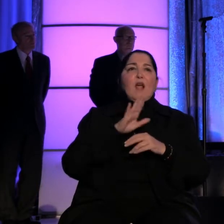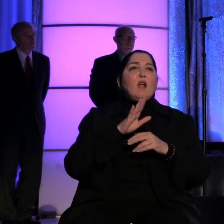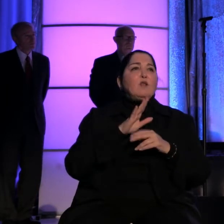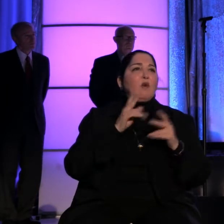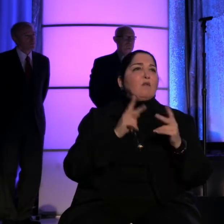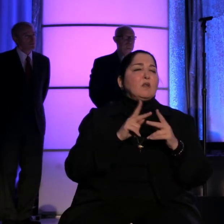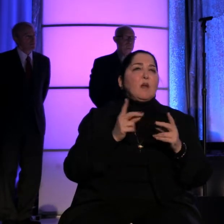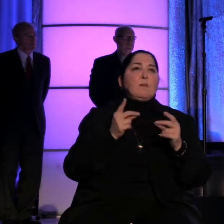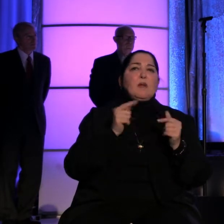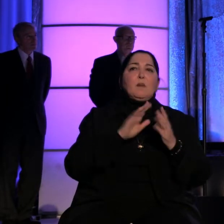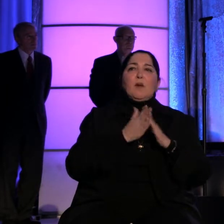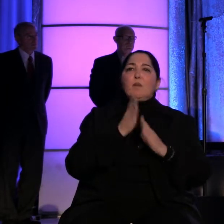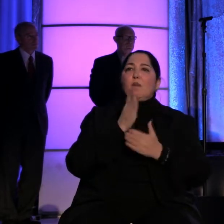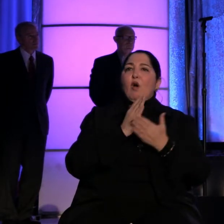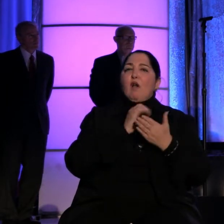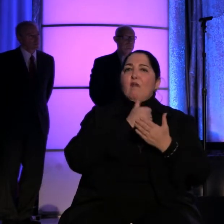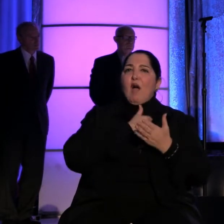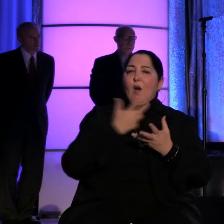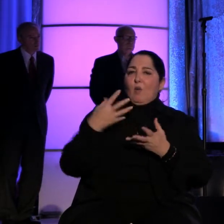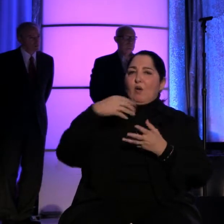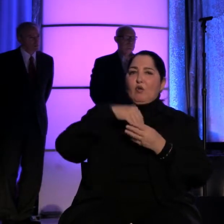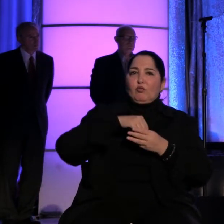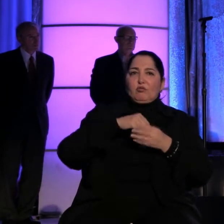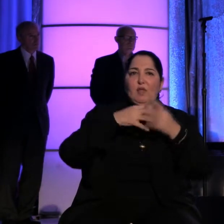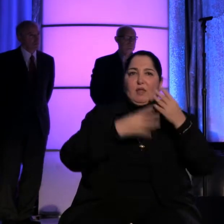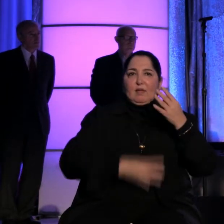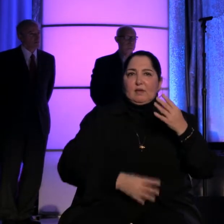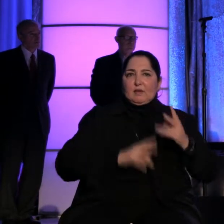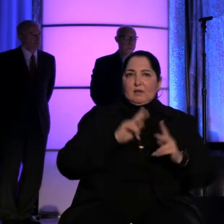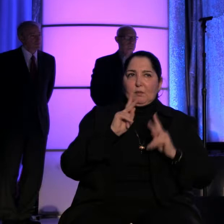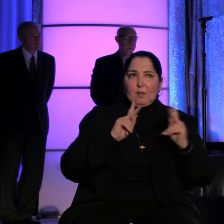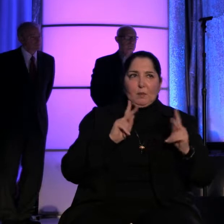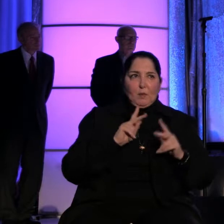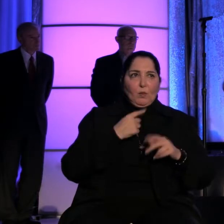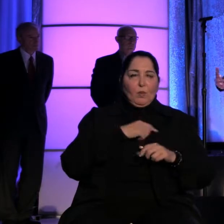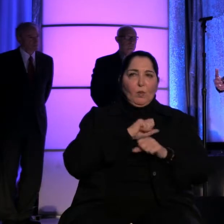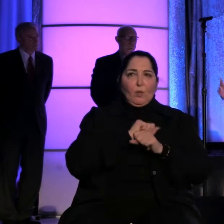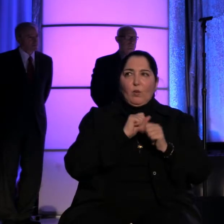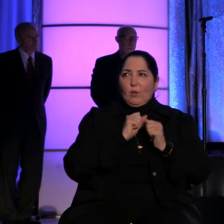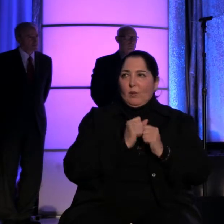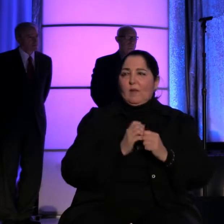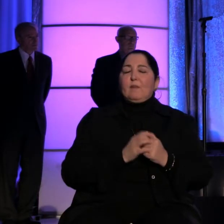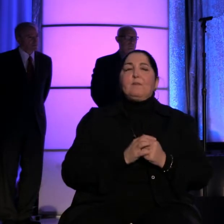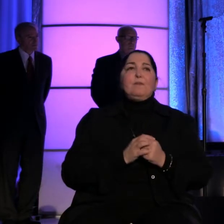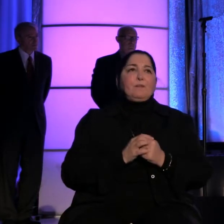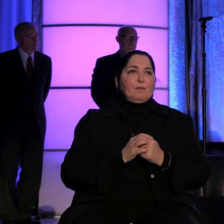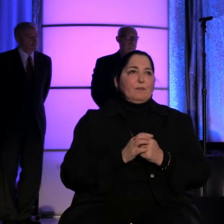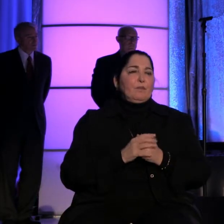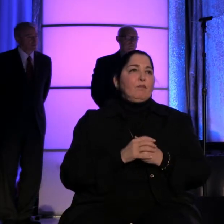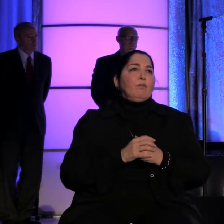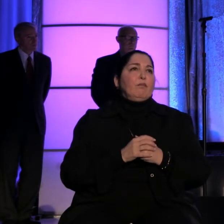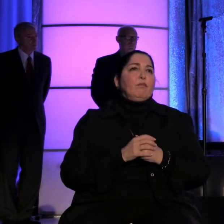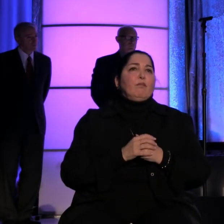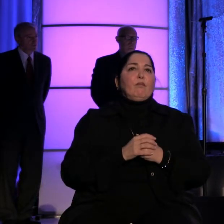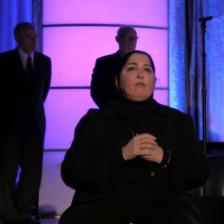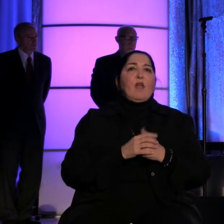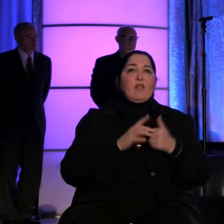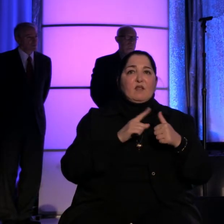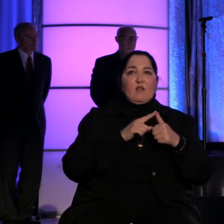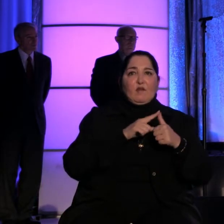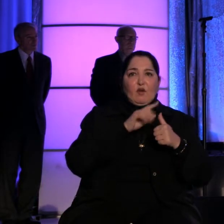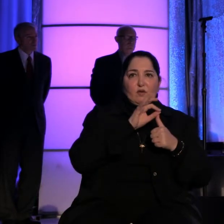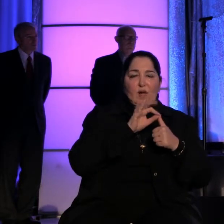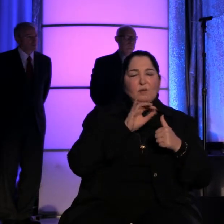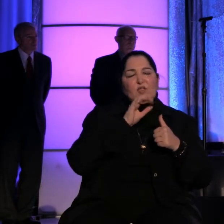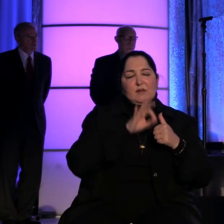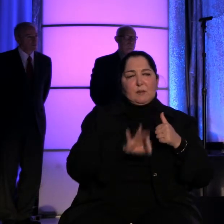immediately become part of our portfolio and all the discussions that we have with agents and managers every day. That's option number one. That's the